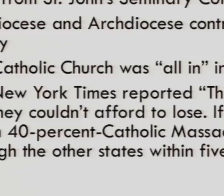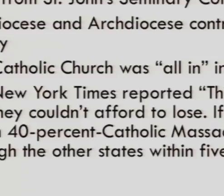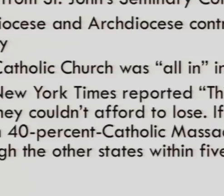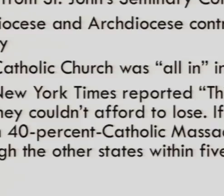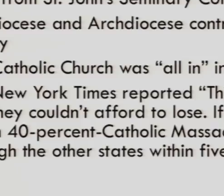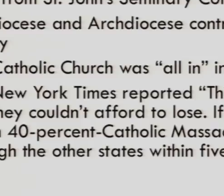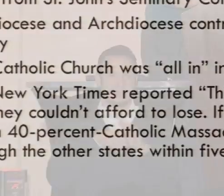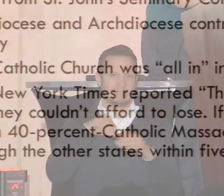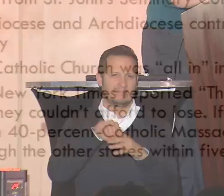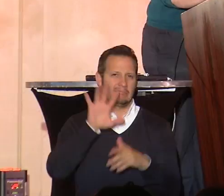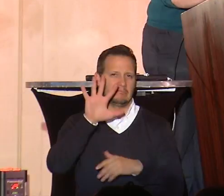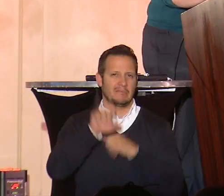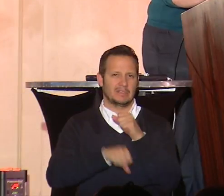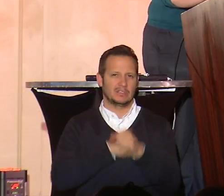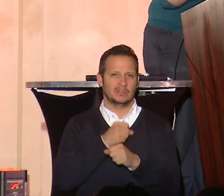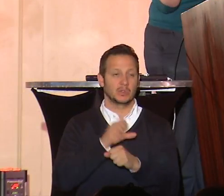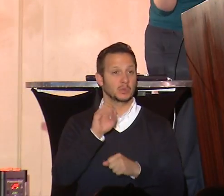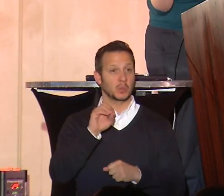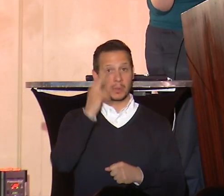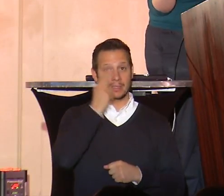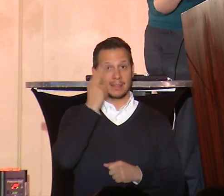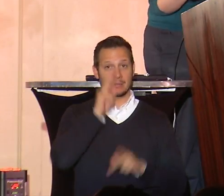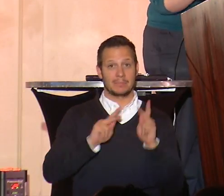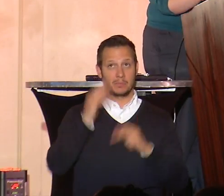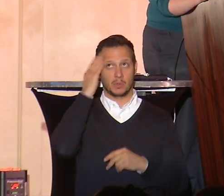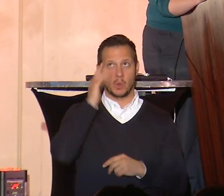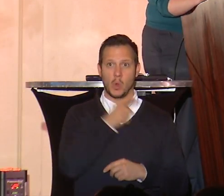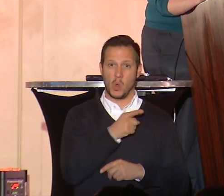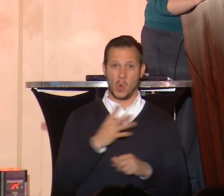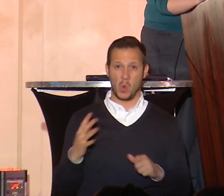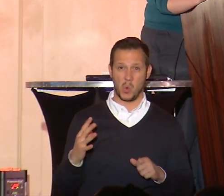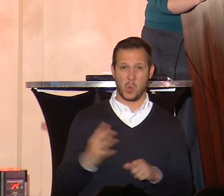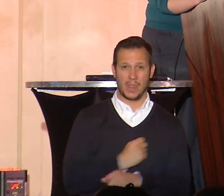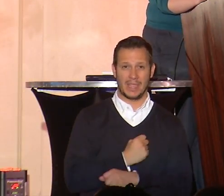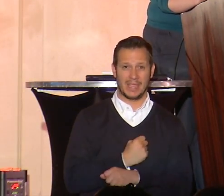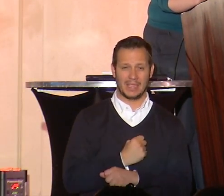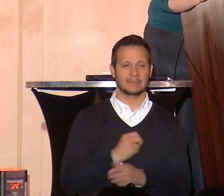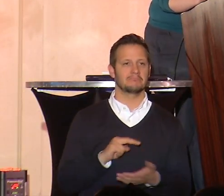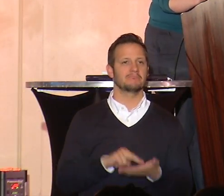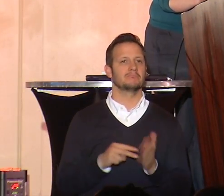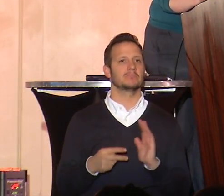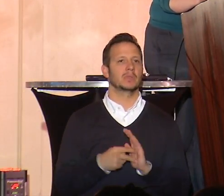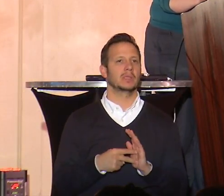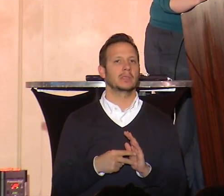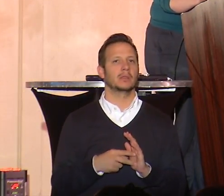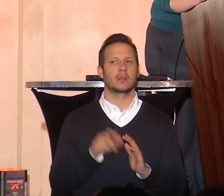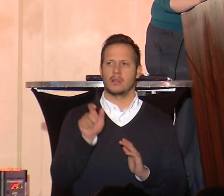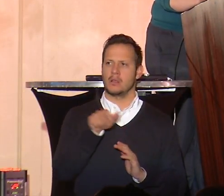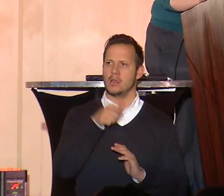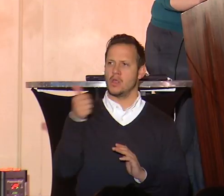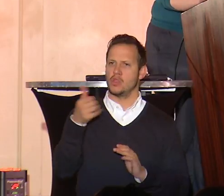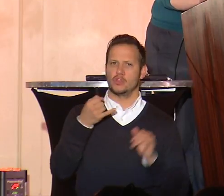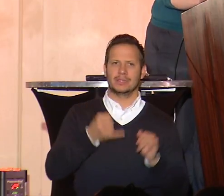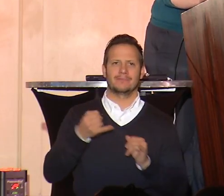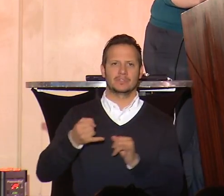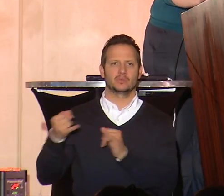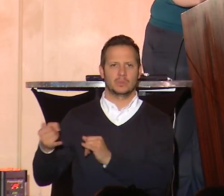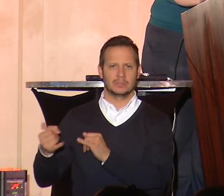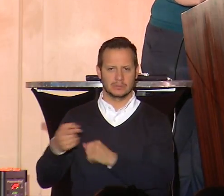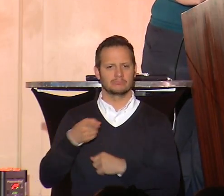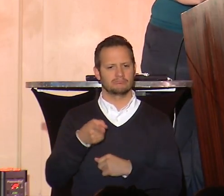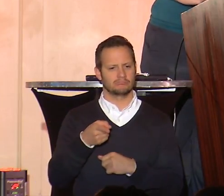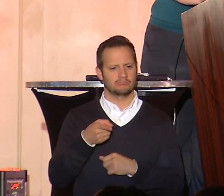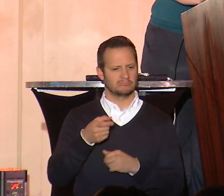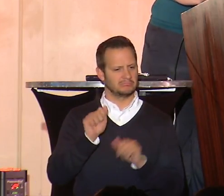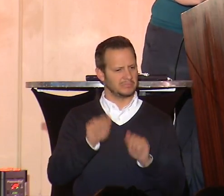knew that if we won, that we would have a whole bunch of individuals who would be able to